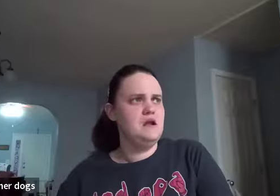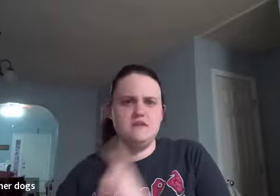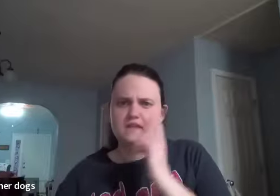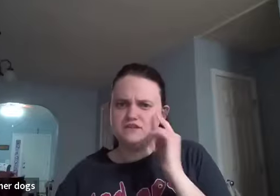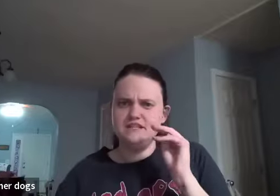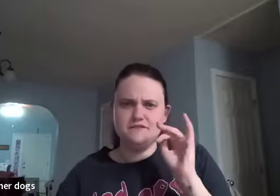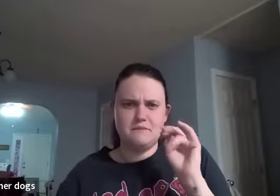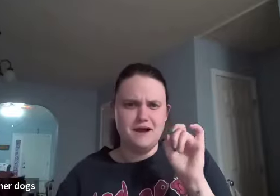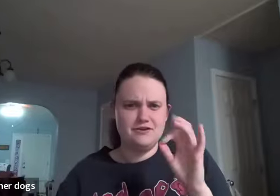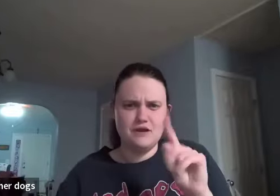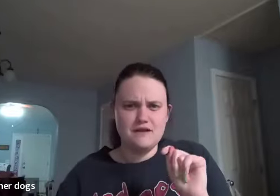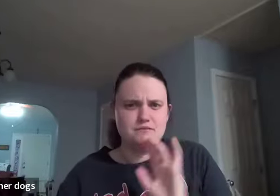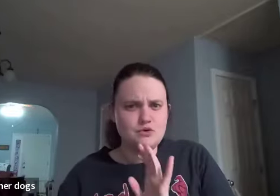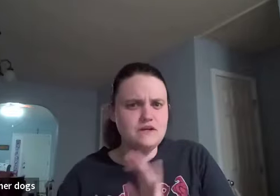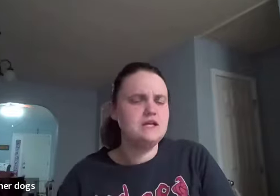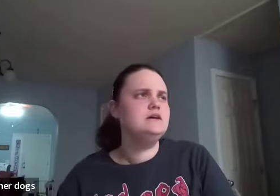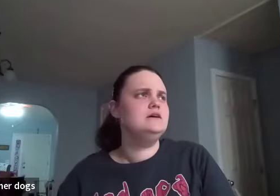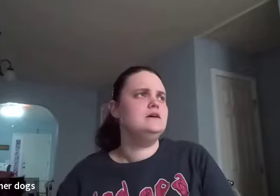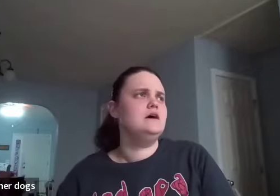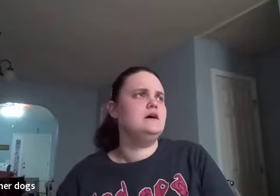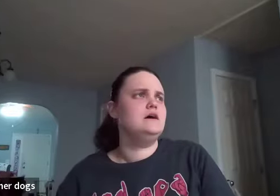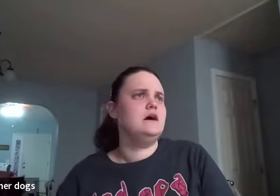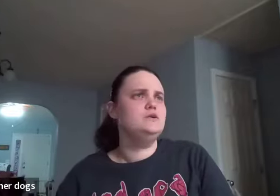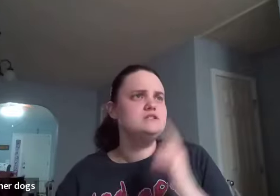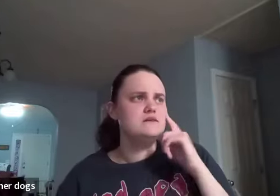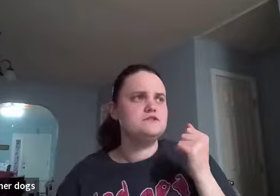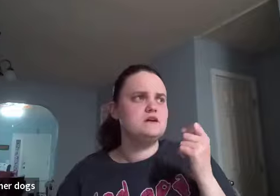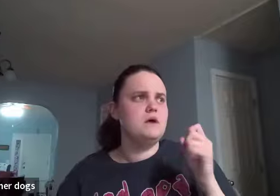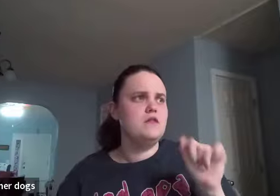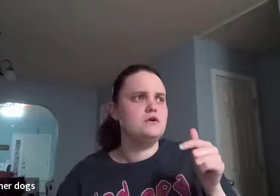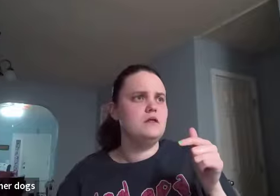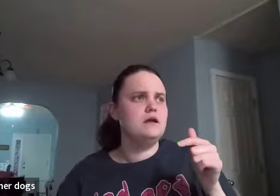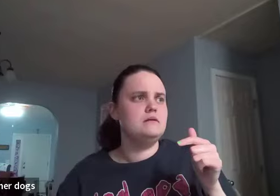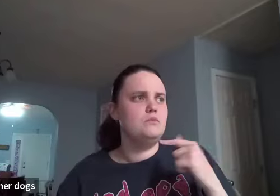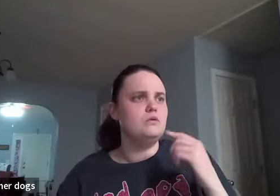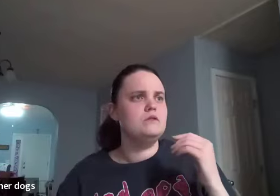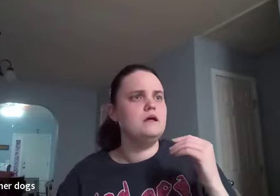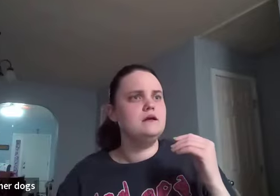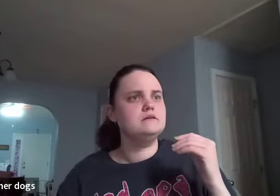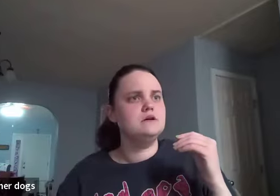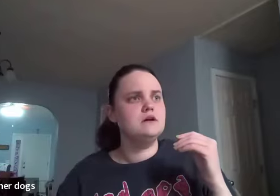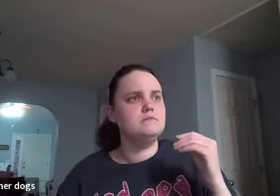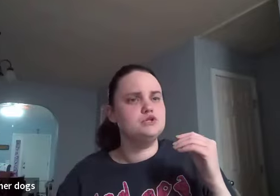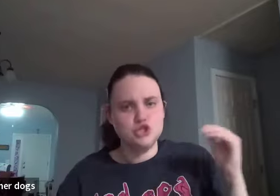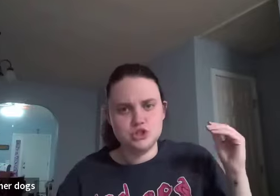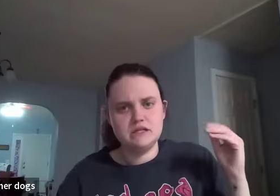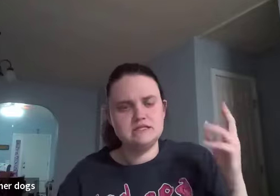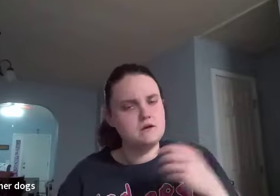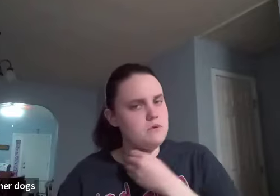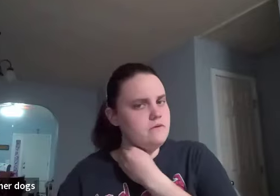I think they also did it for the Minecraft movie. I know it's done it for some other like more like mature like scary